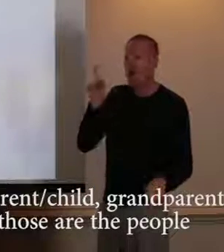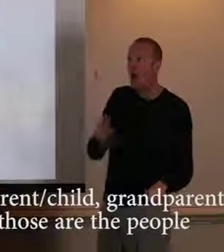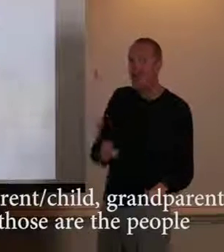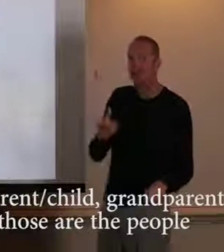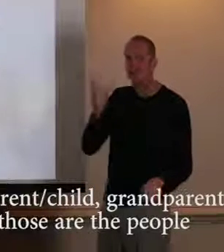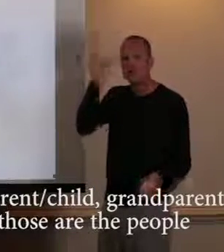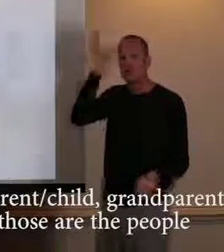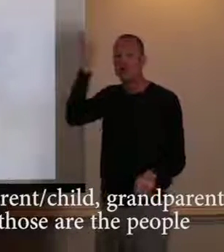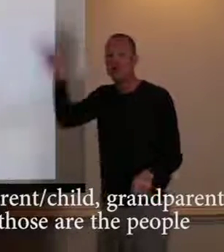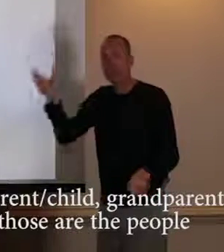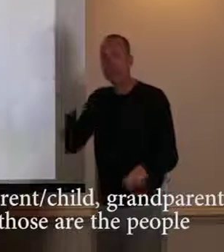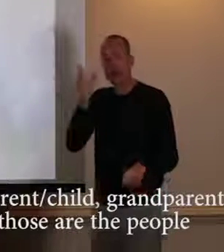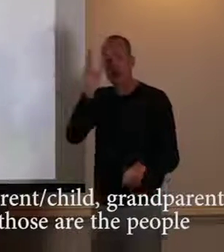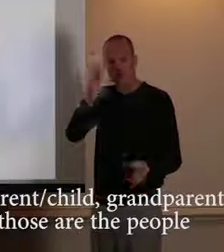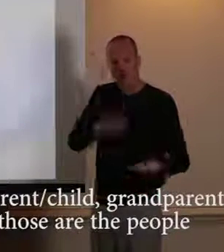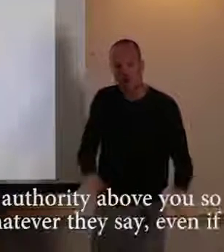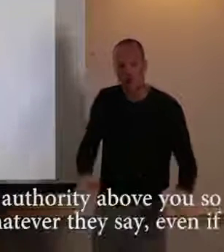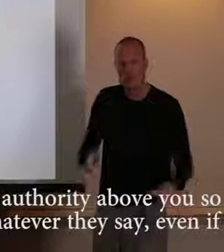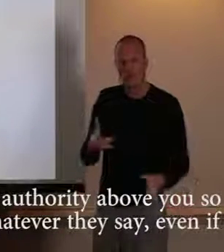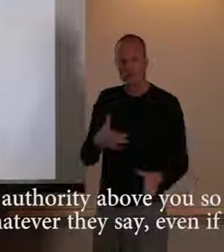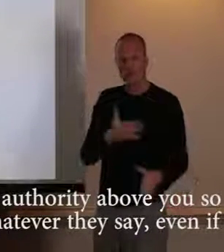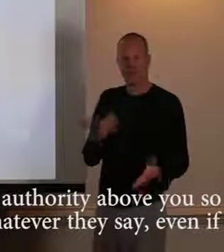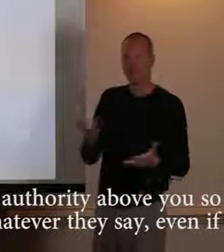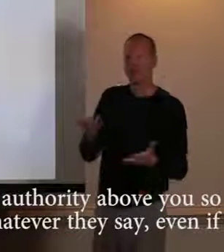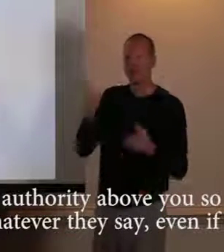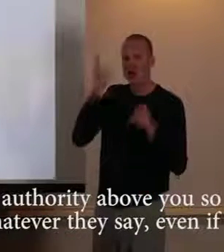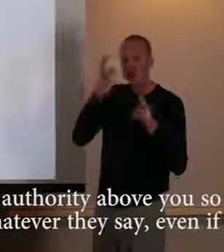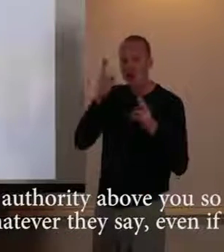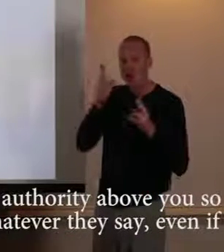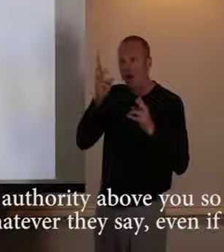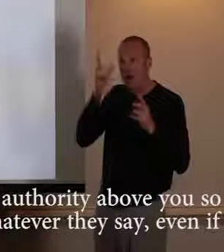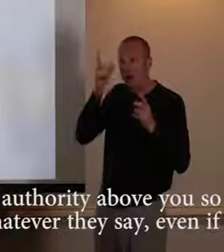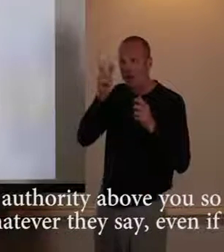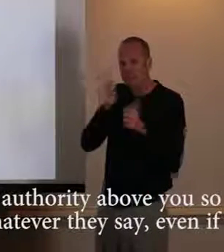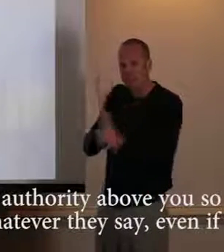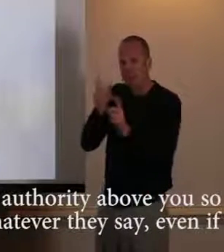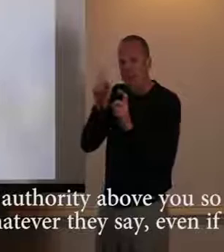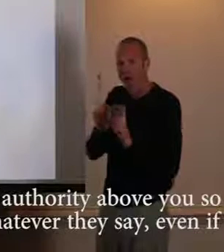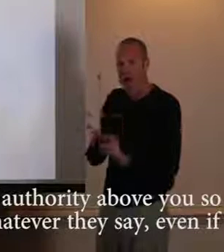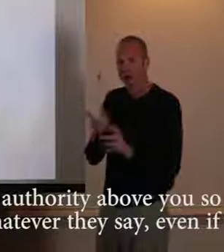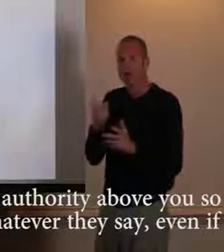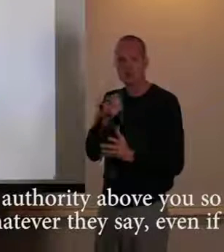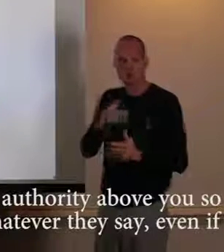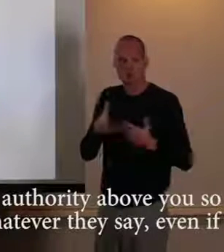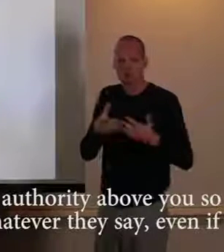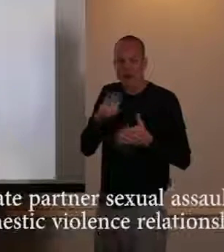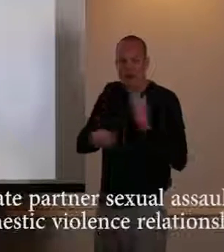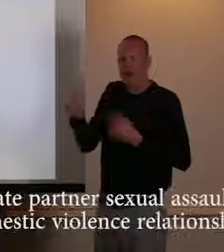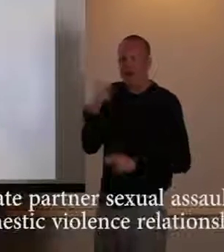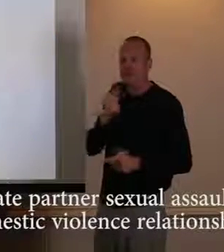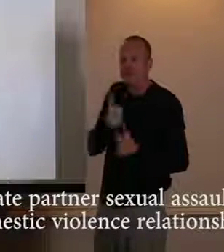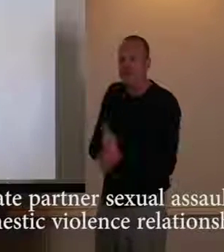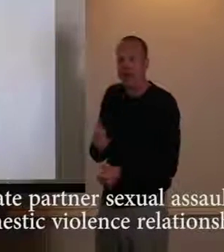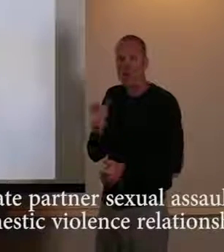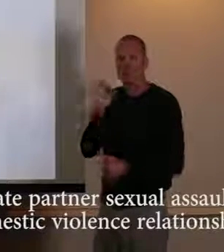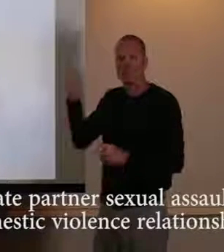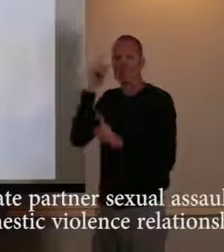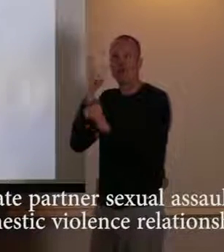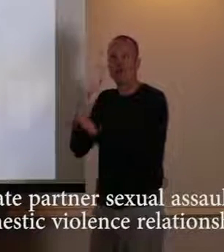grandparent-child, grandchild. Those are the people that have perceived authority above you, so you're going to kind of do whatever they say, even if their intentions aren't good. Intimate